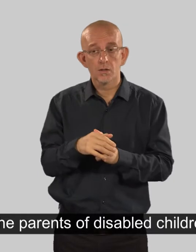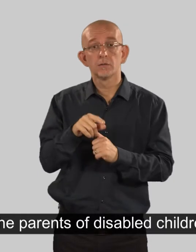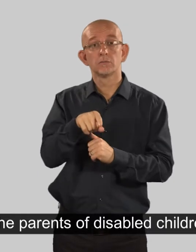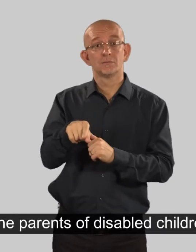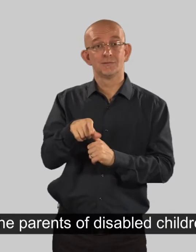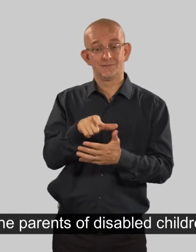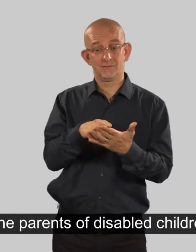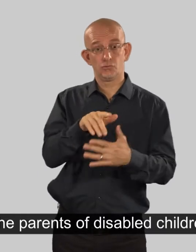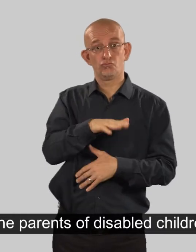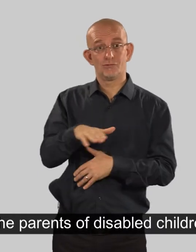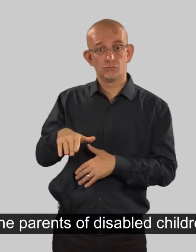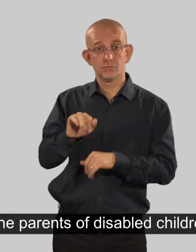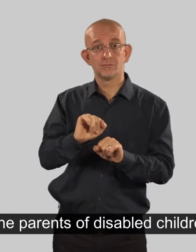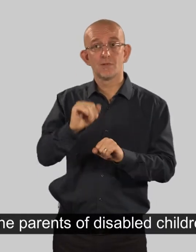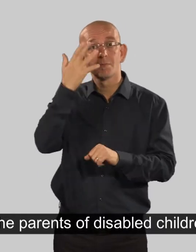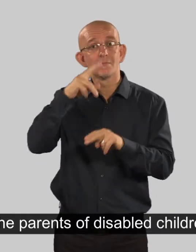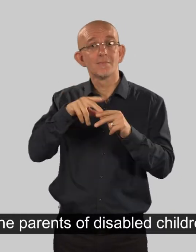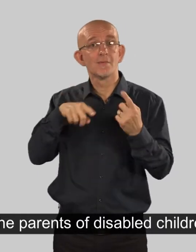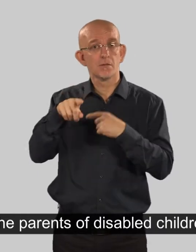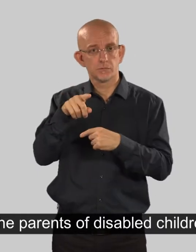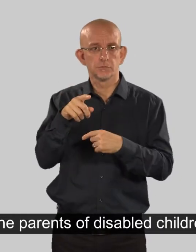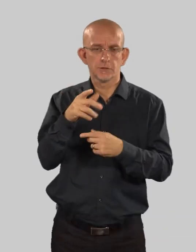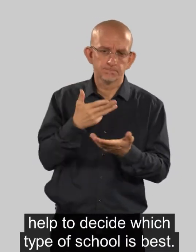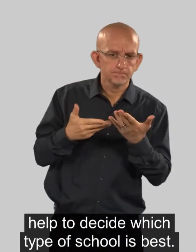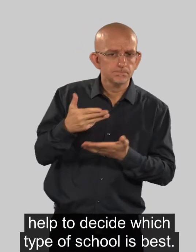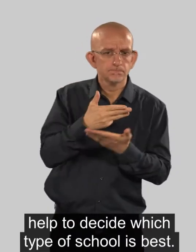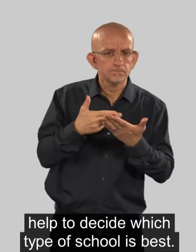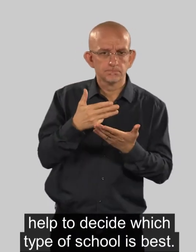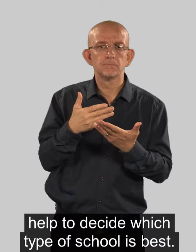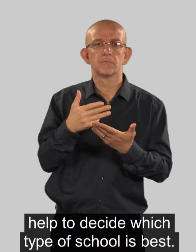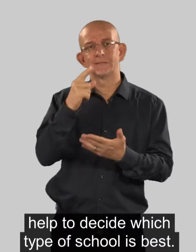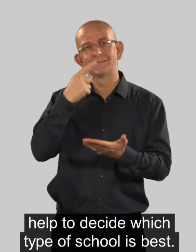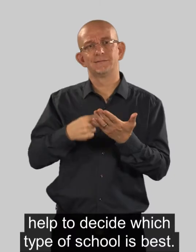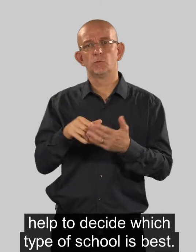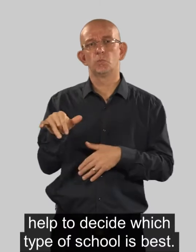Parents of disabled children help to decide which type of school is best.